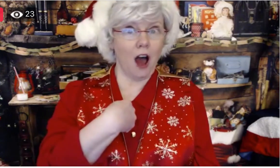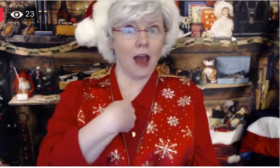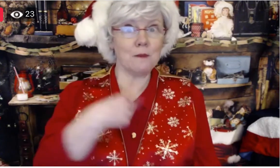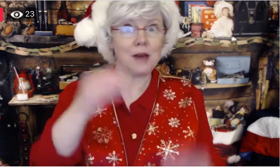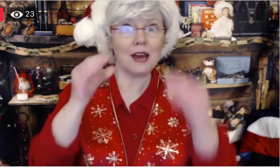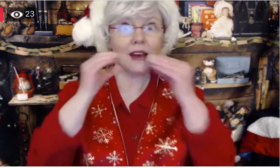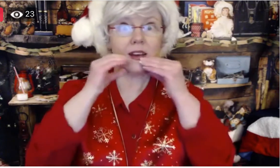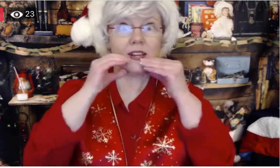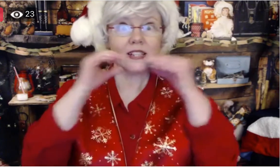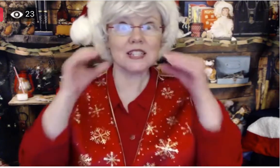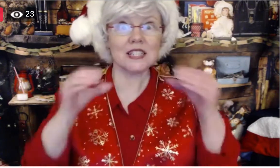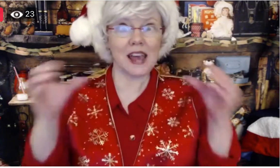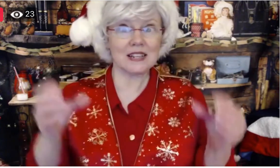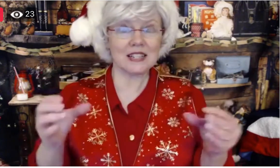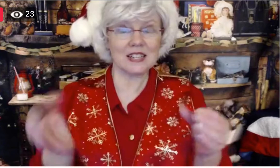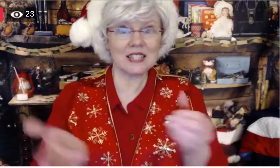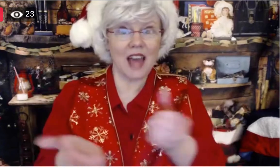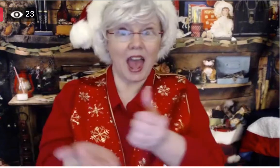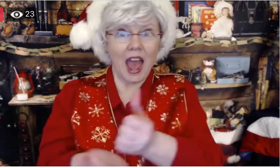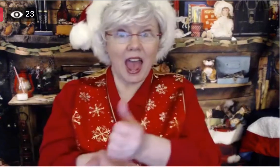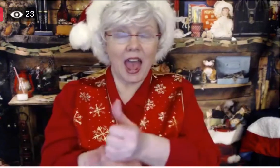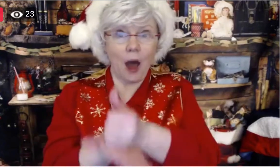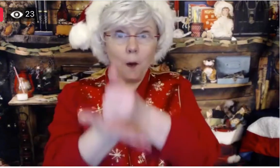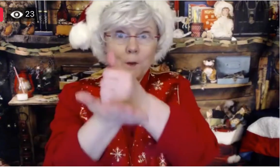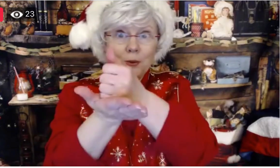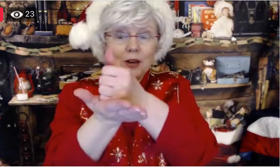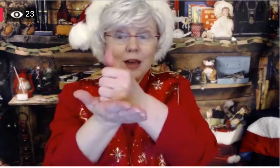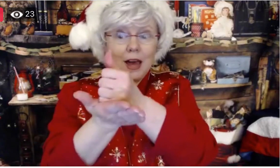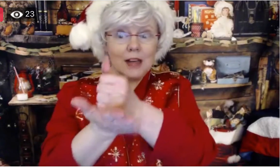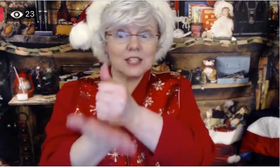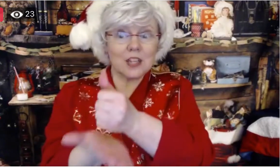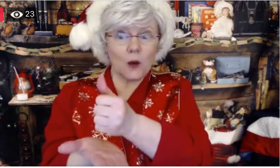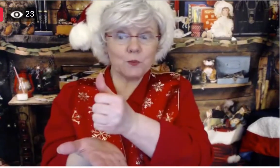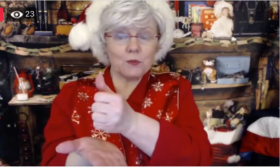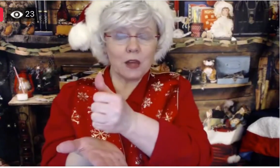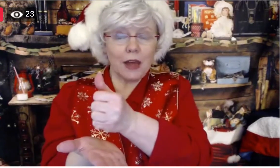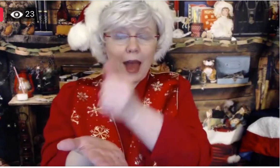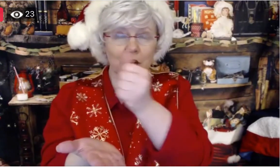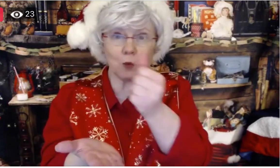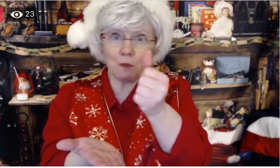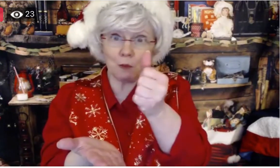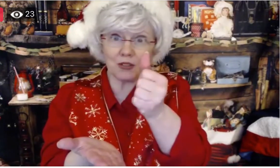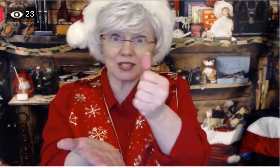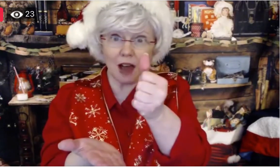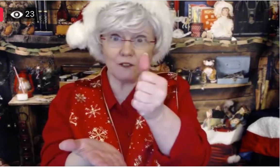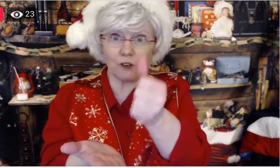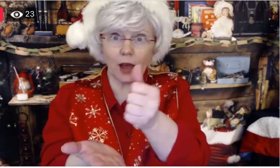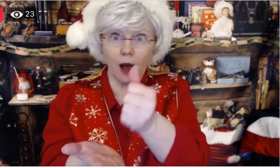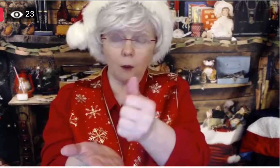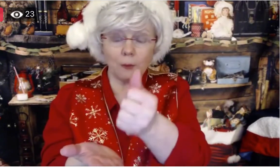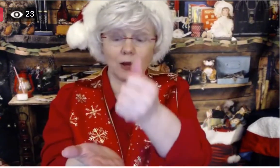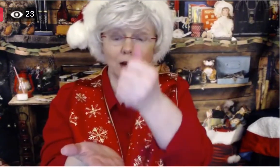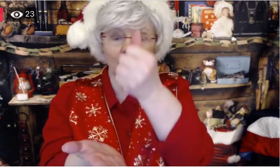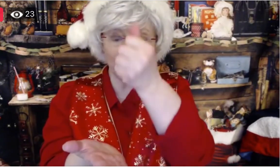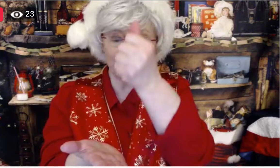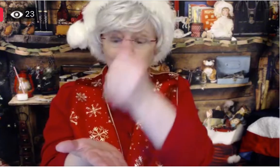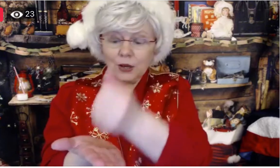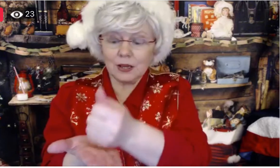I'm Santa's help. So how do you remember the sign for help? You put it